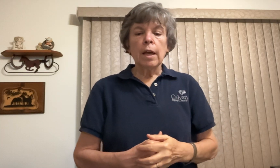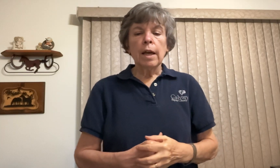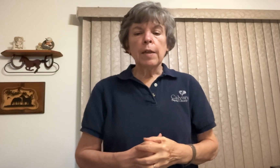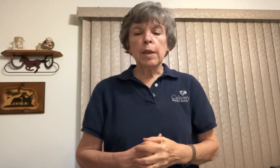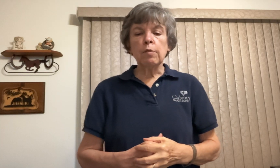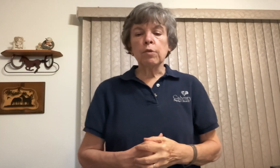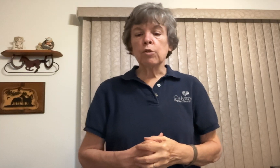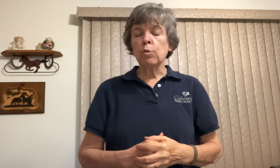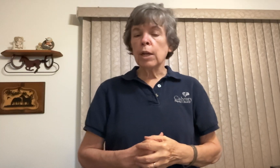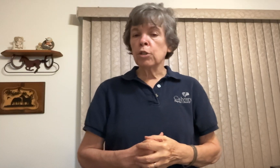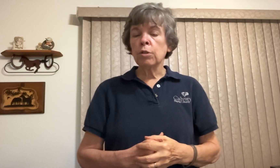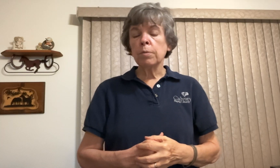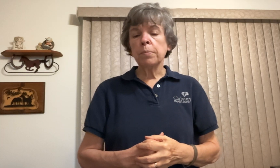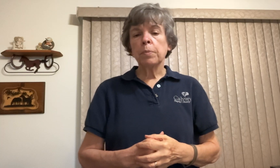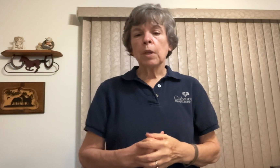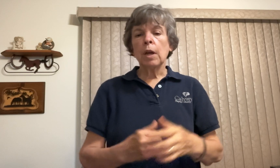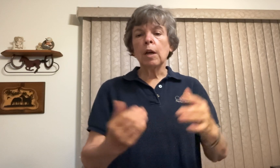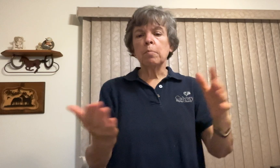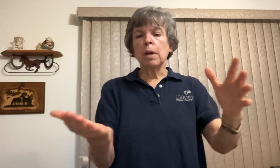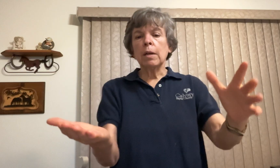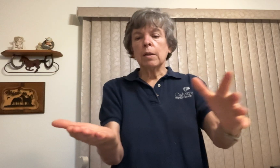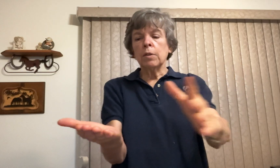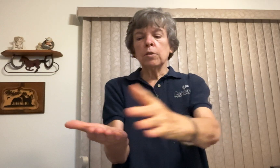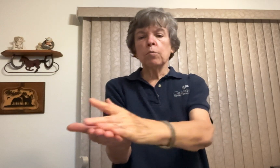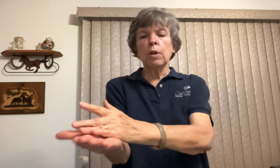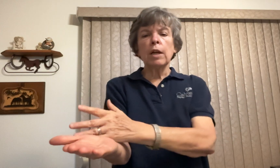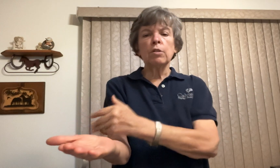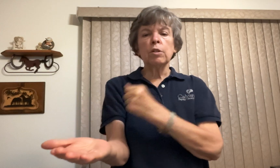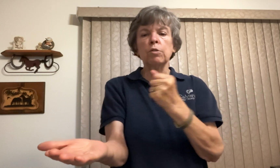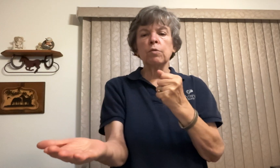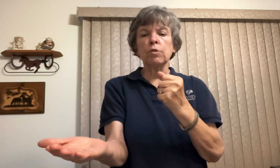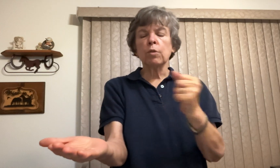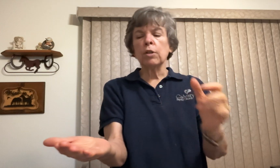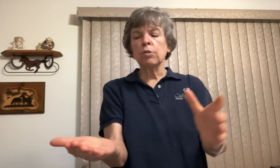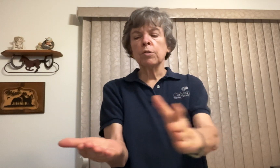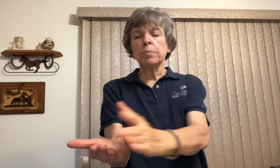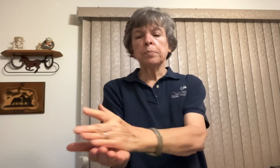And then for treasure, this is what I usually do for treasure.